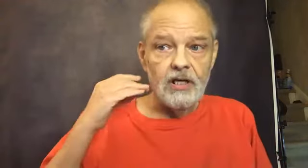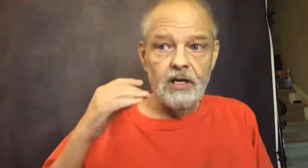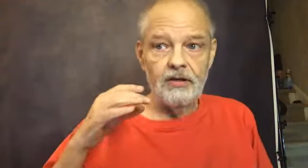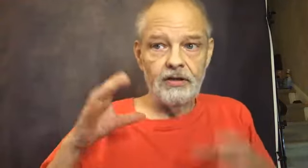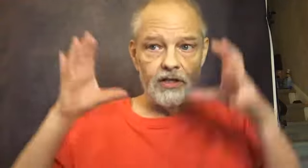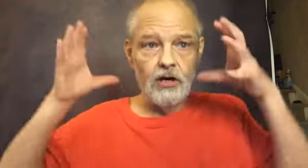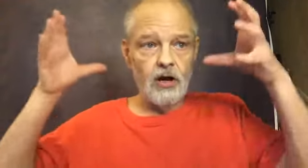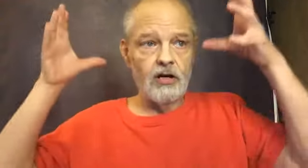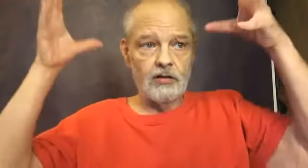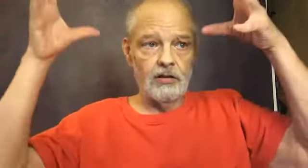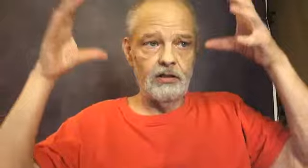There are